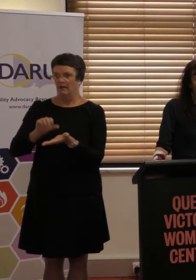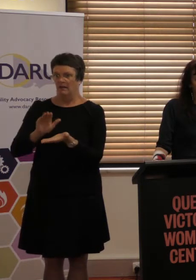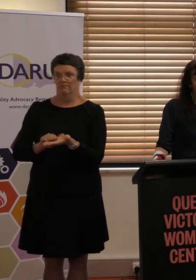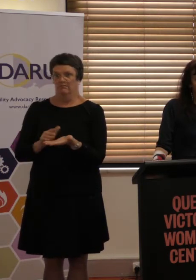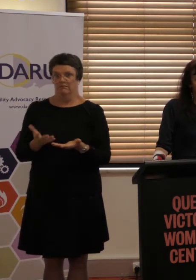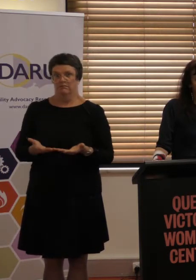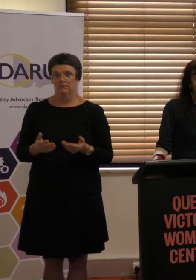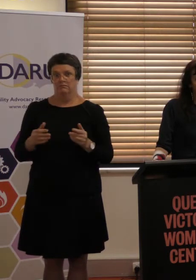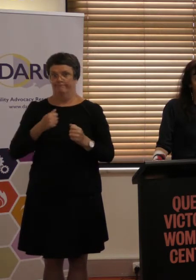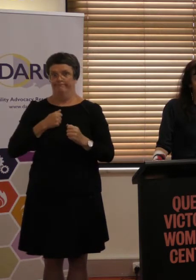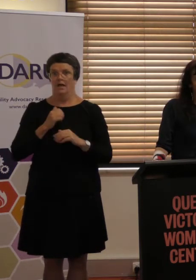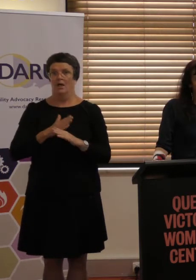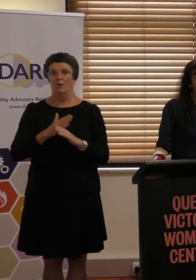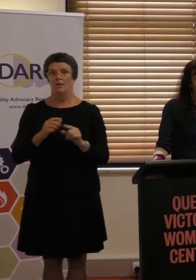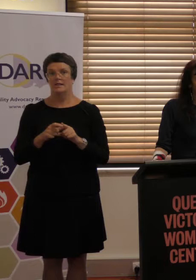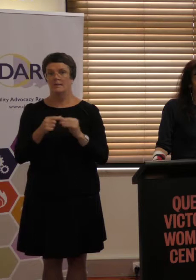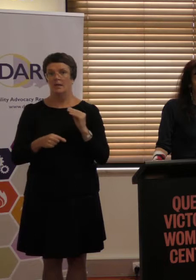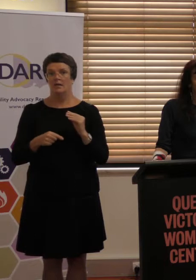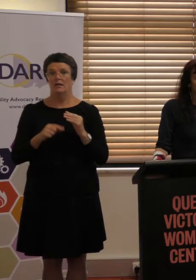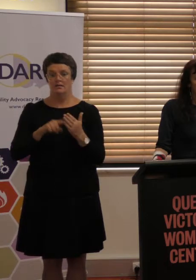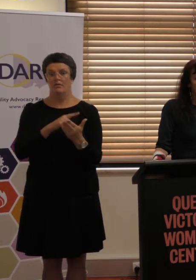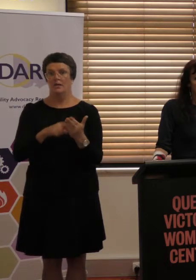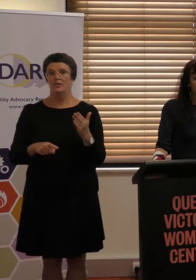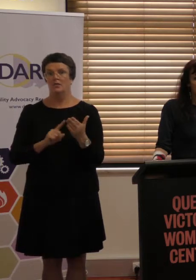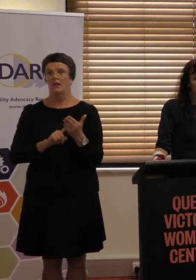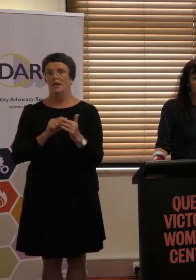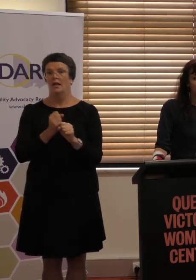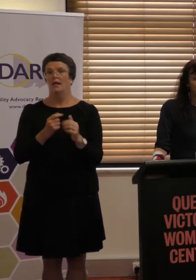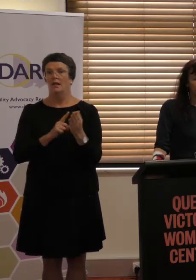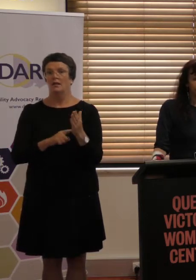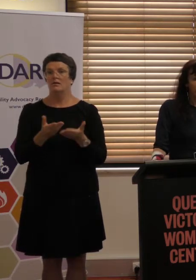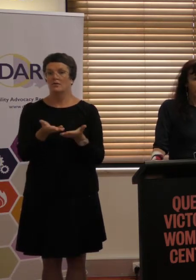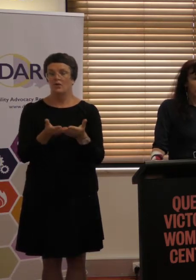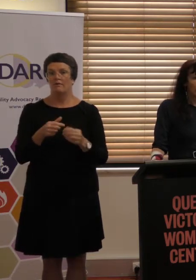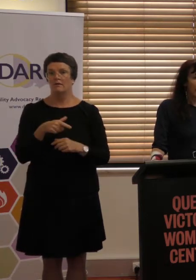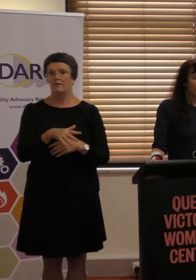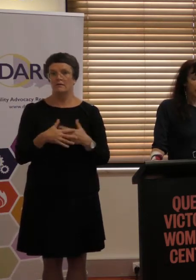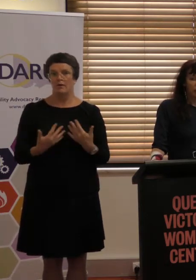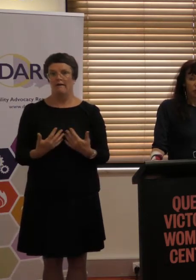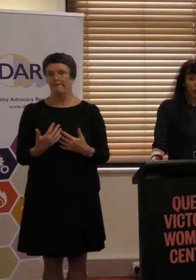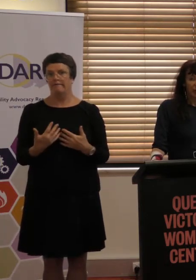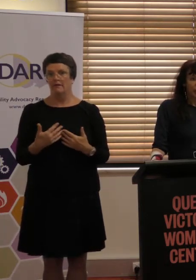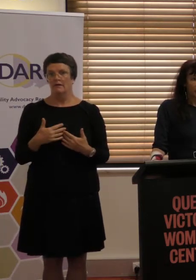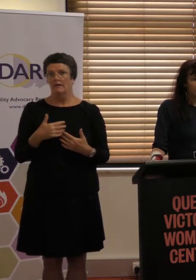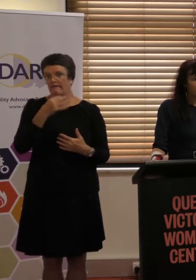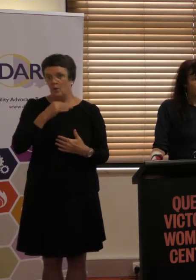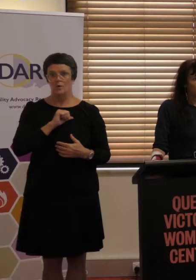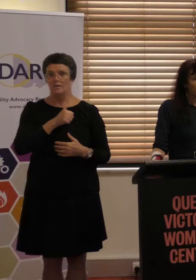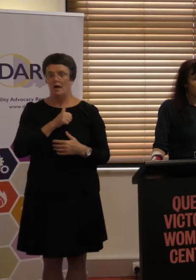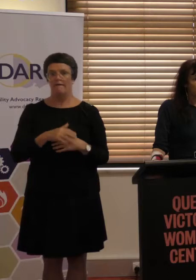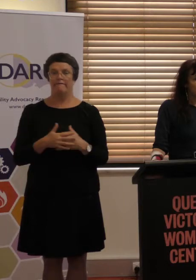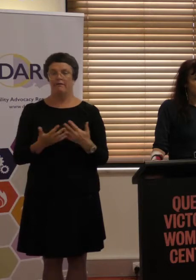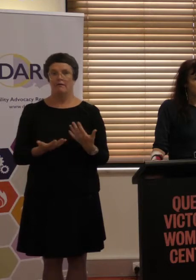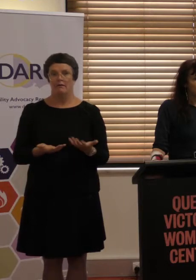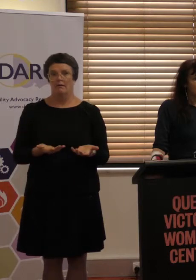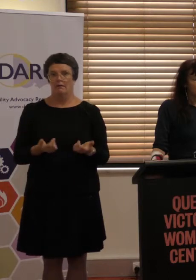at the Disability Discrimination Legal Service, and that includes me, and I'm just the manager, not a lawyer. Admin, bookkeeper. So if you add